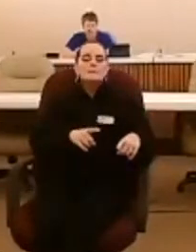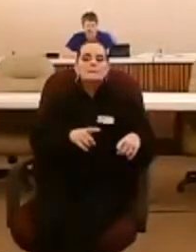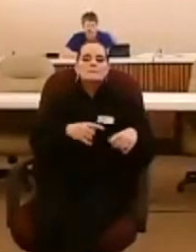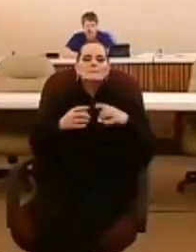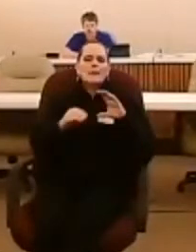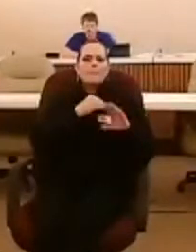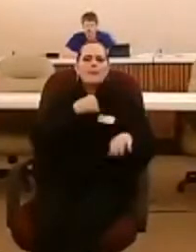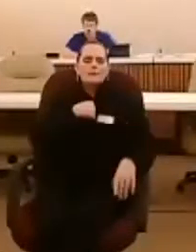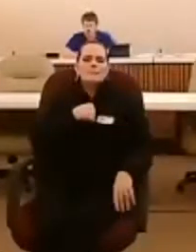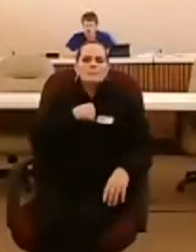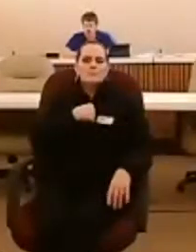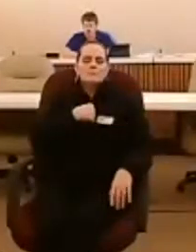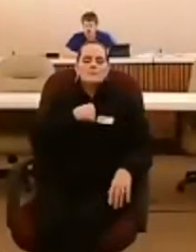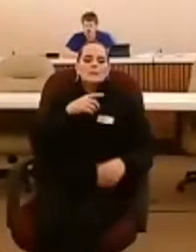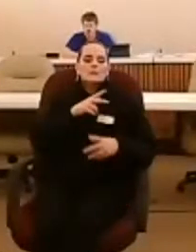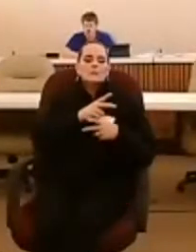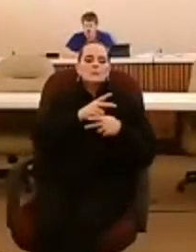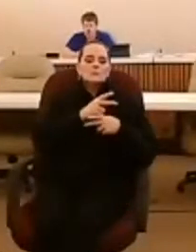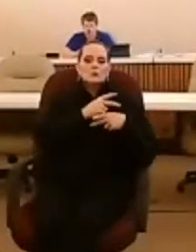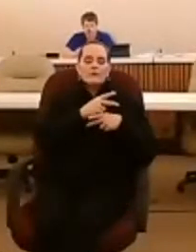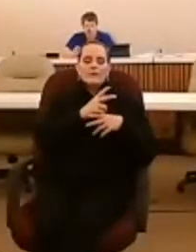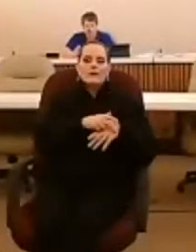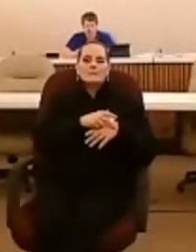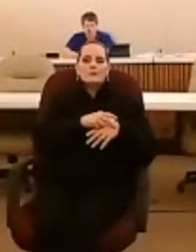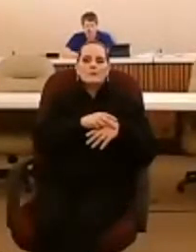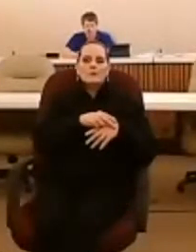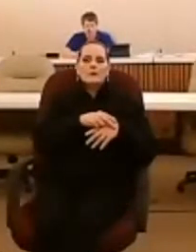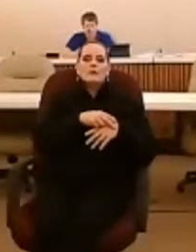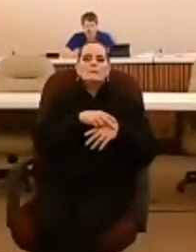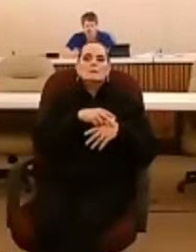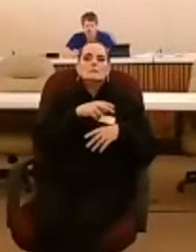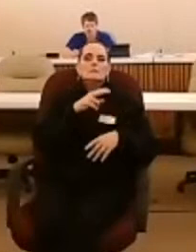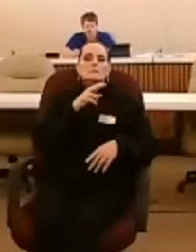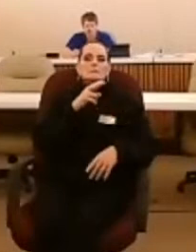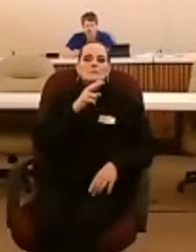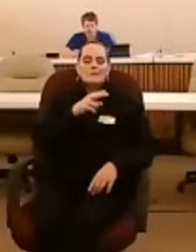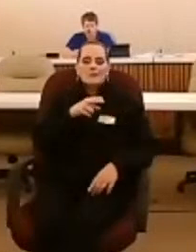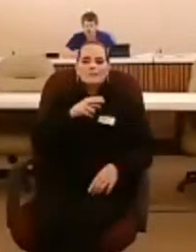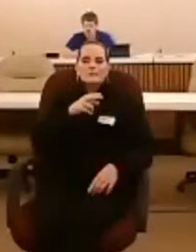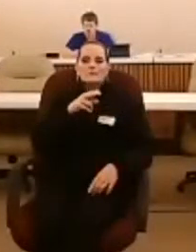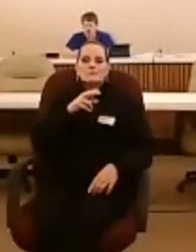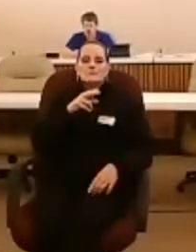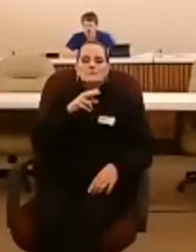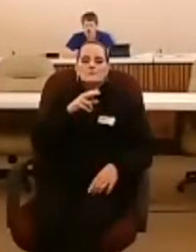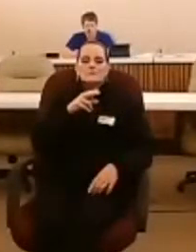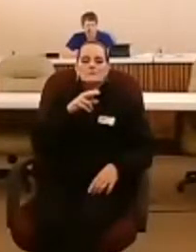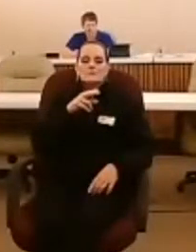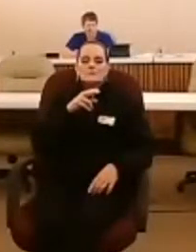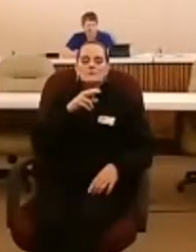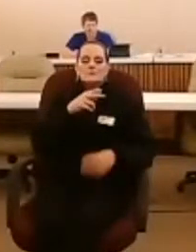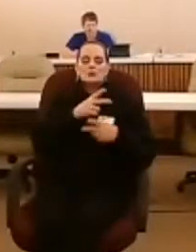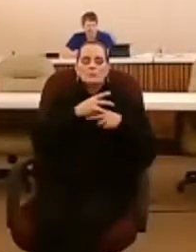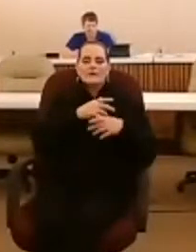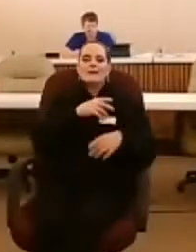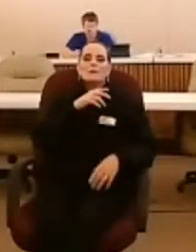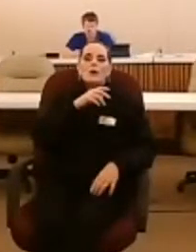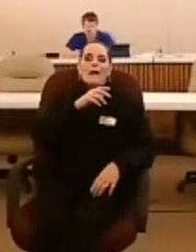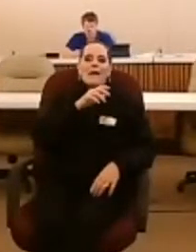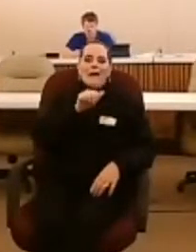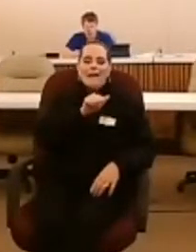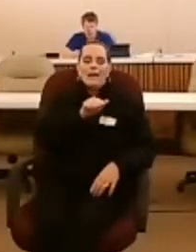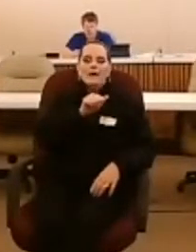me an email at supervisor@henrietta.org and I'll keep you in touch with what we're doing. And what we'll probably